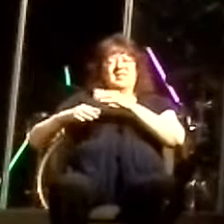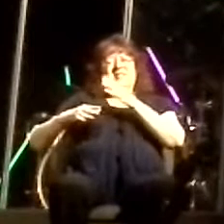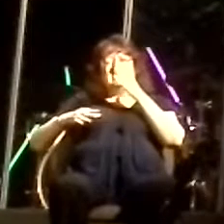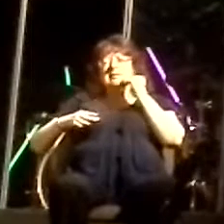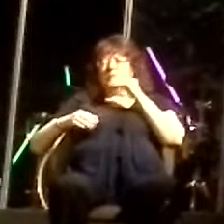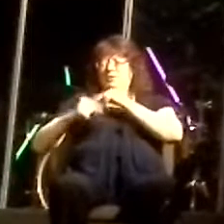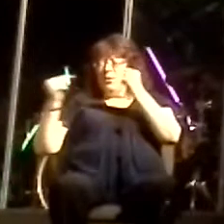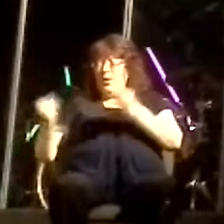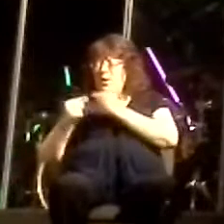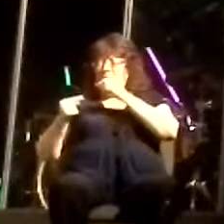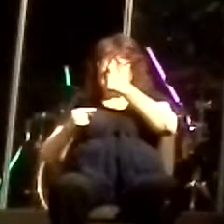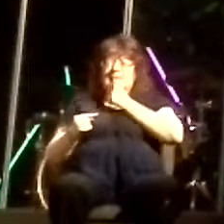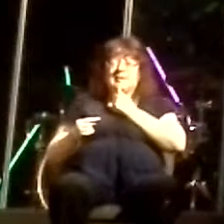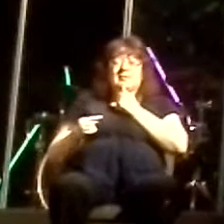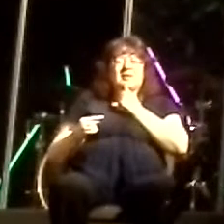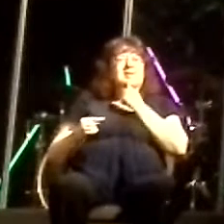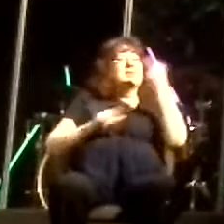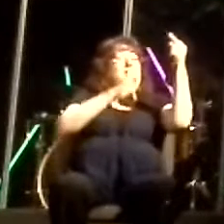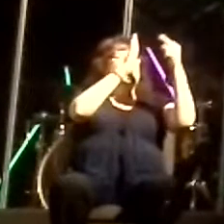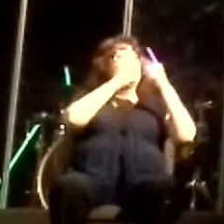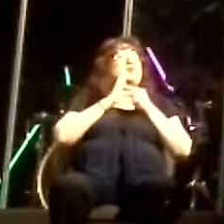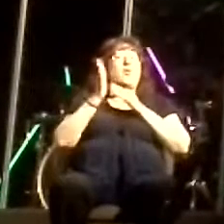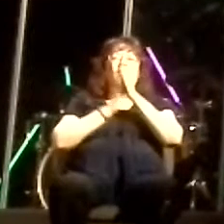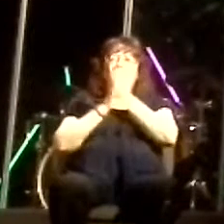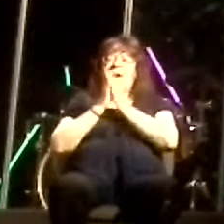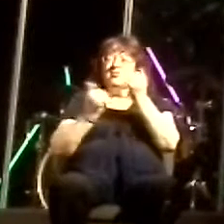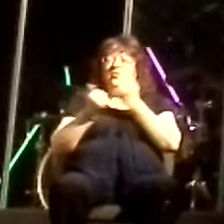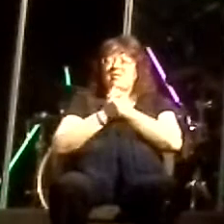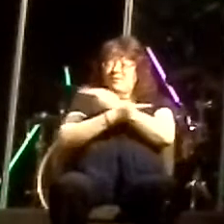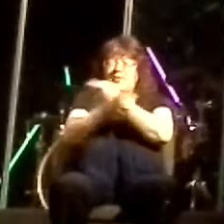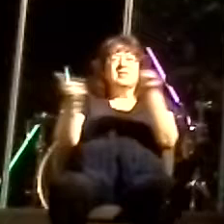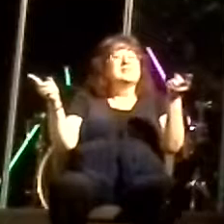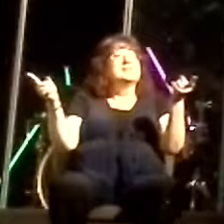pain. You showed your great passion for us.